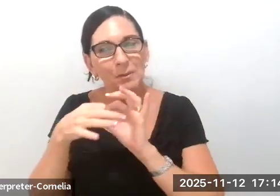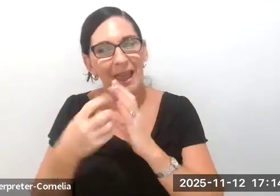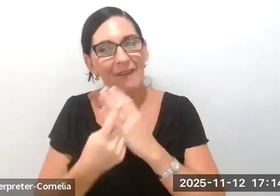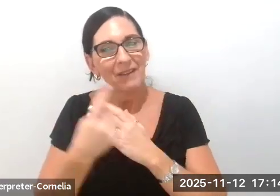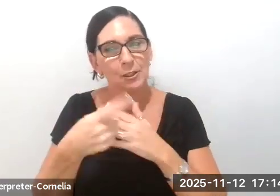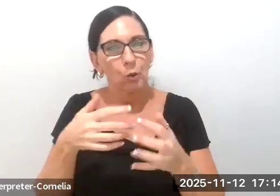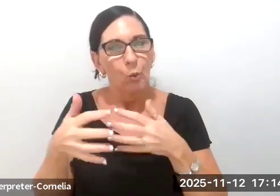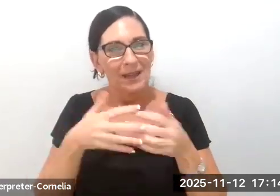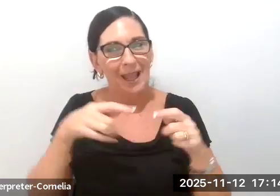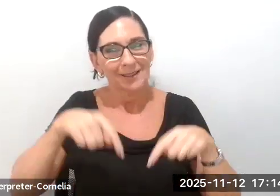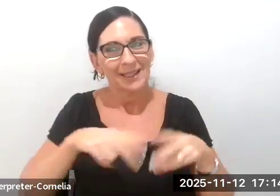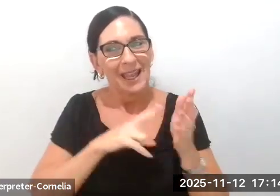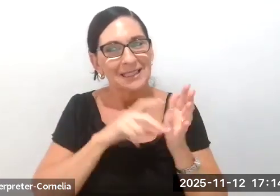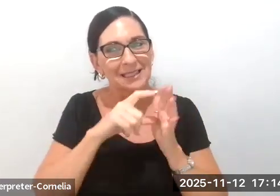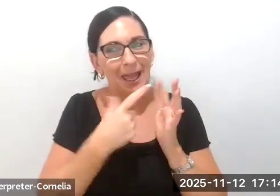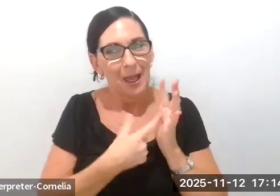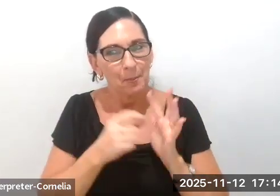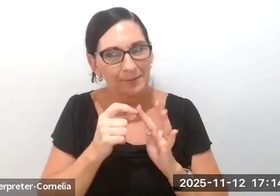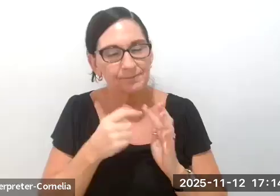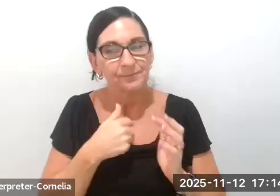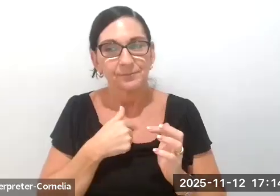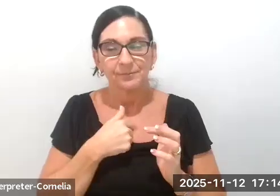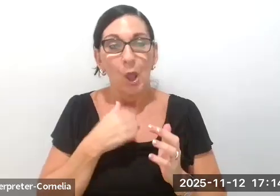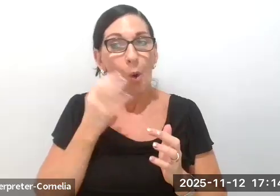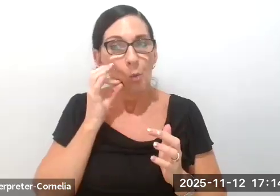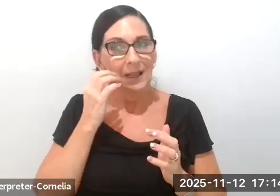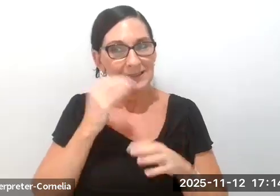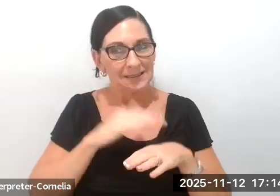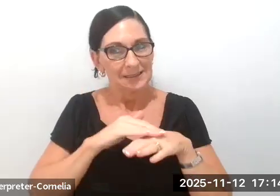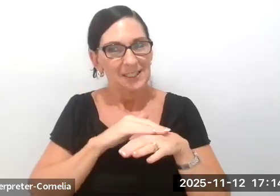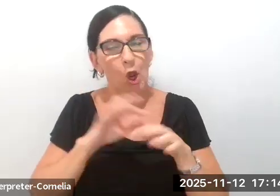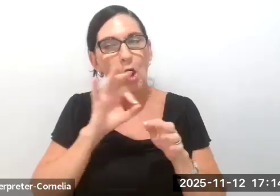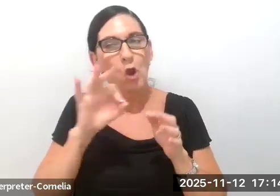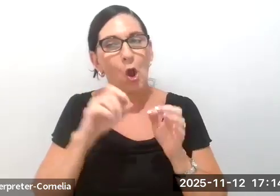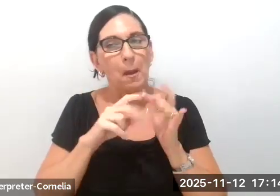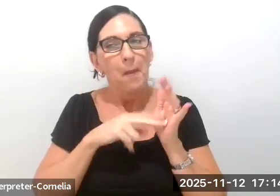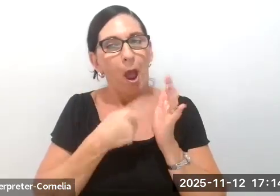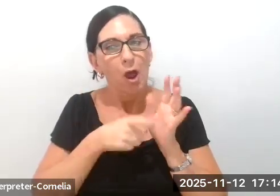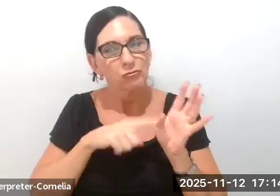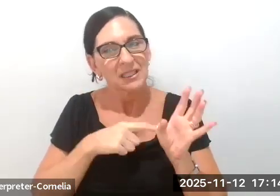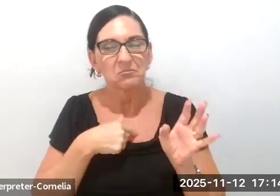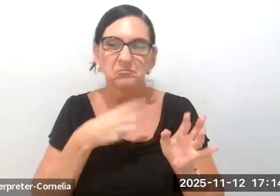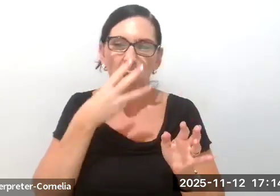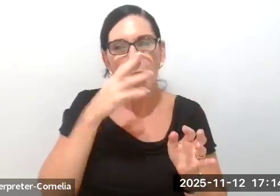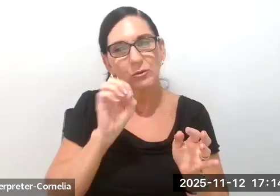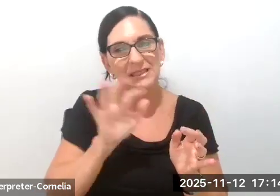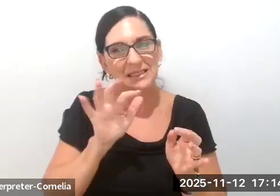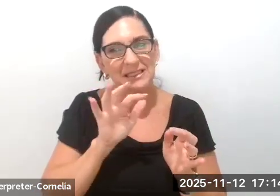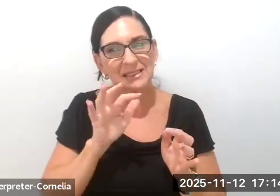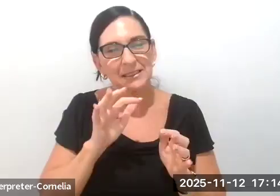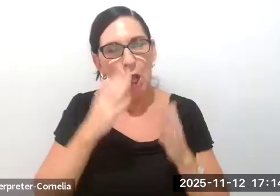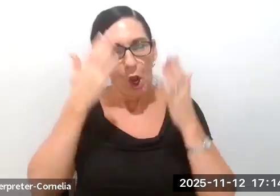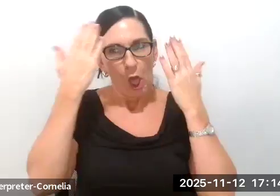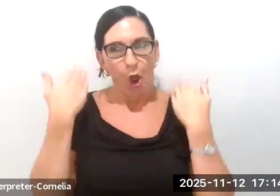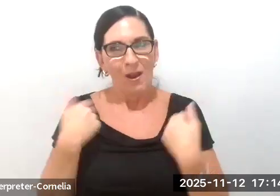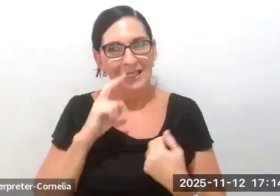at NDRP. I'm a white, non-binary person in my 30s. I've got long, dark blonde hair and